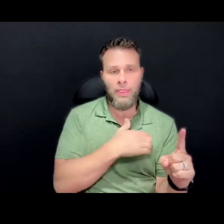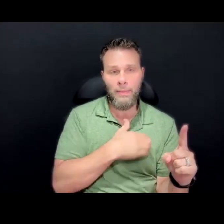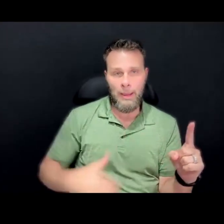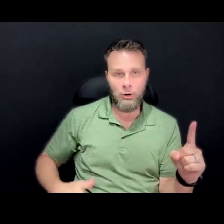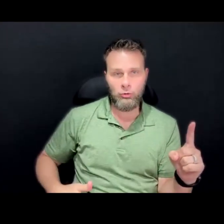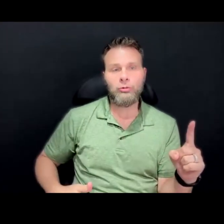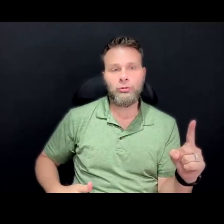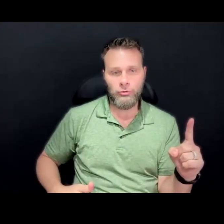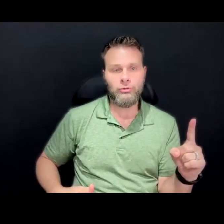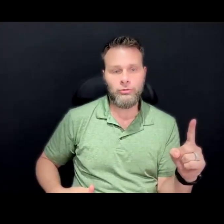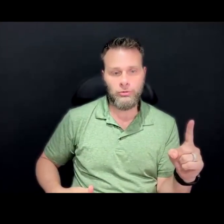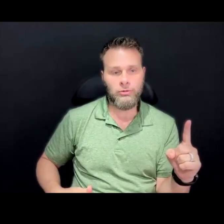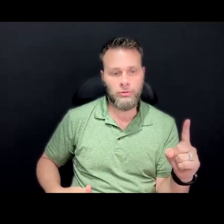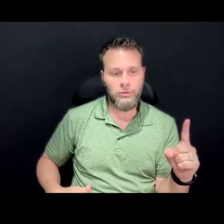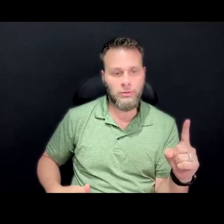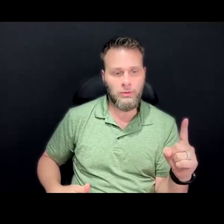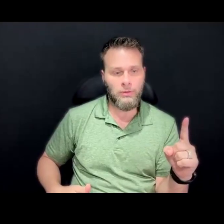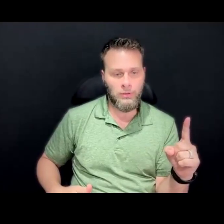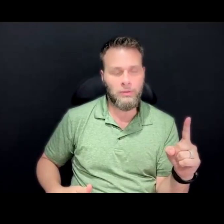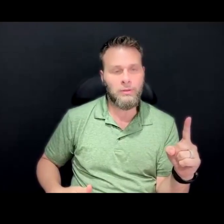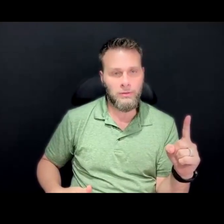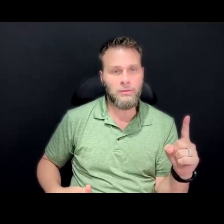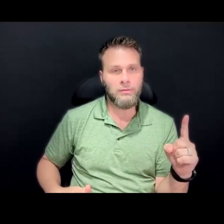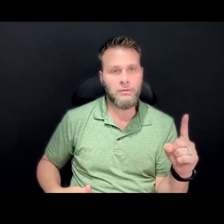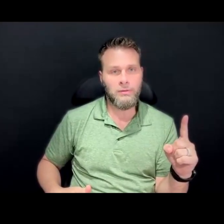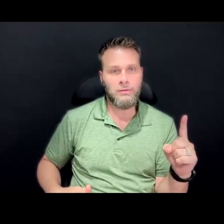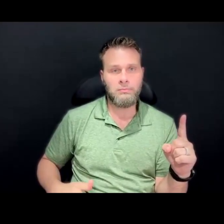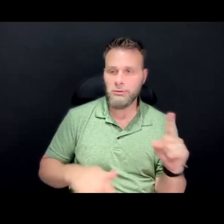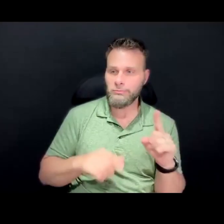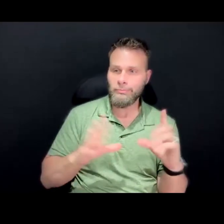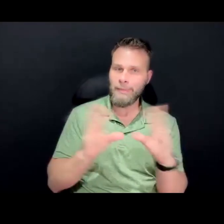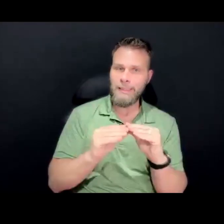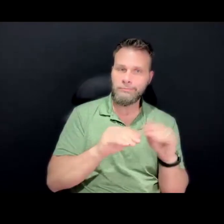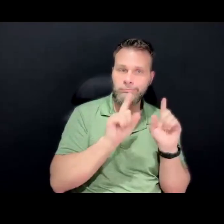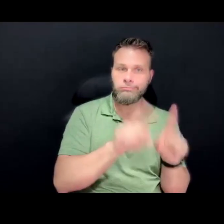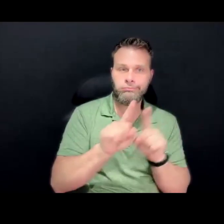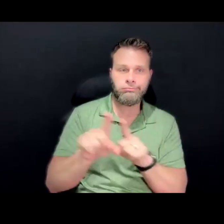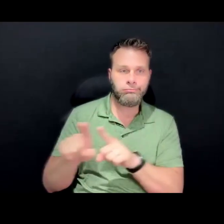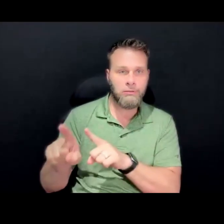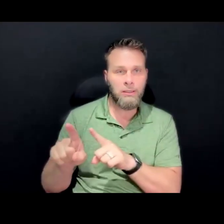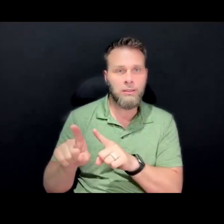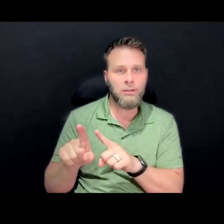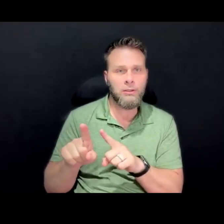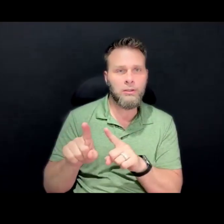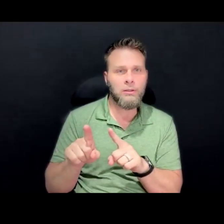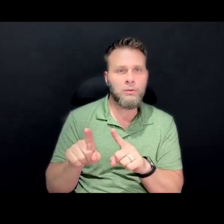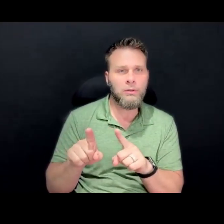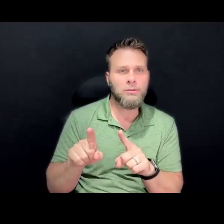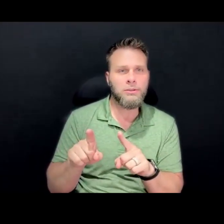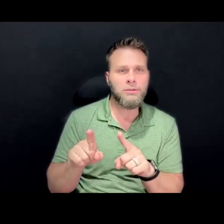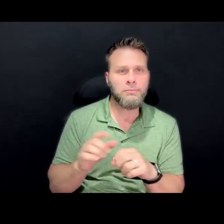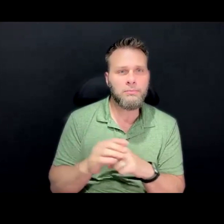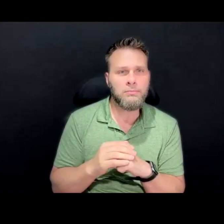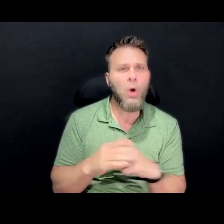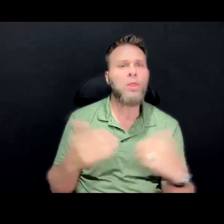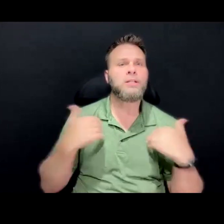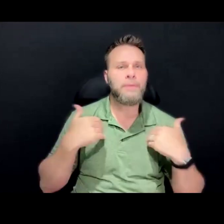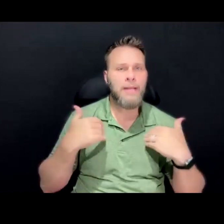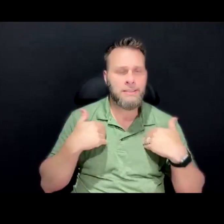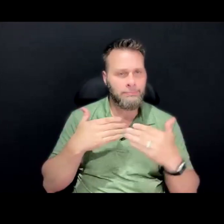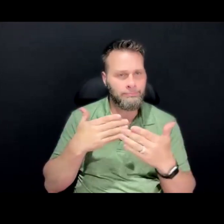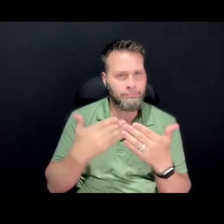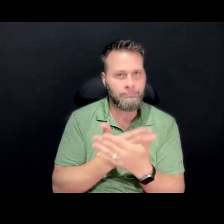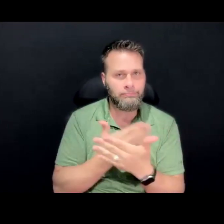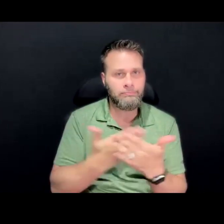a huge help. Thank you. And I came here like in this country new,